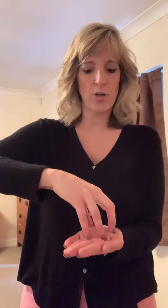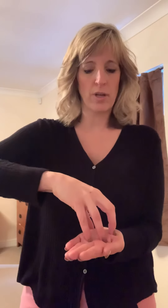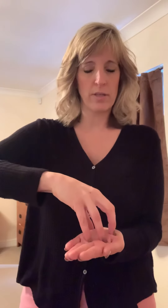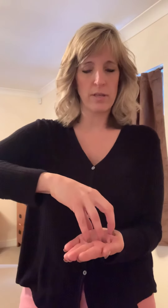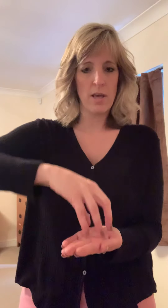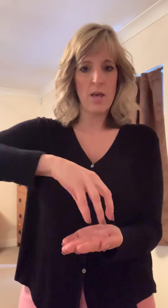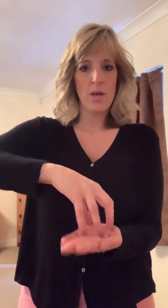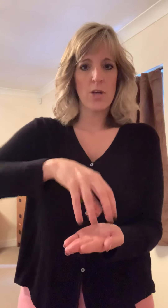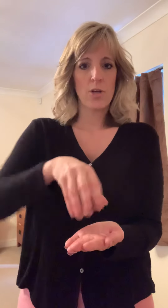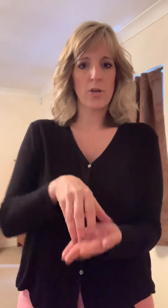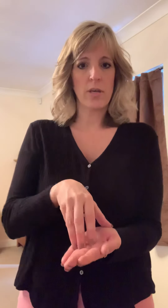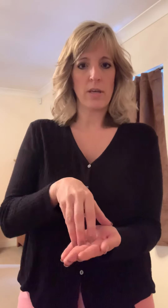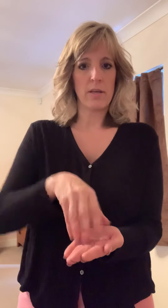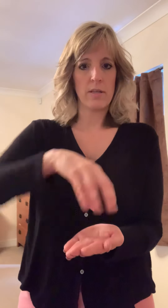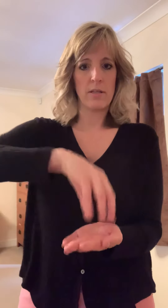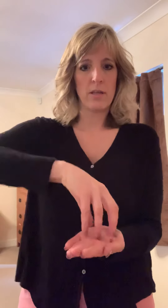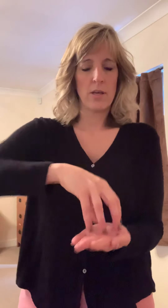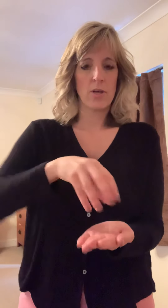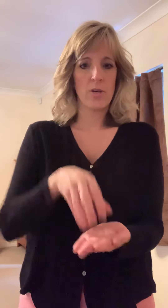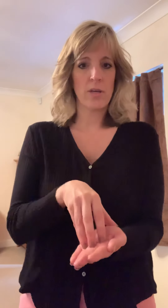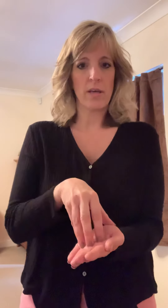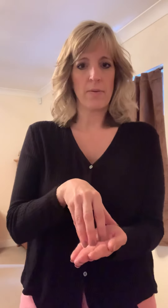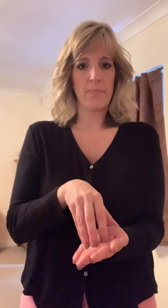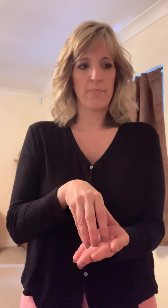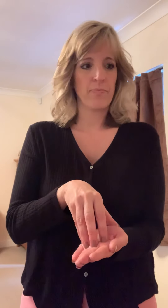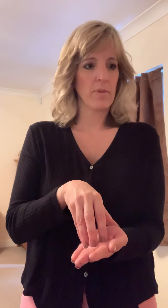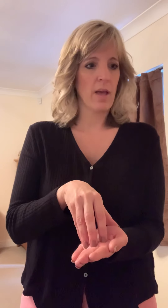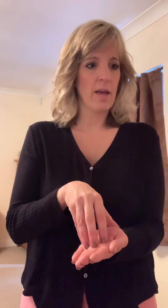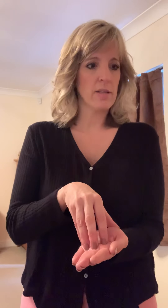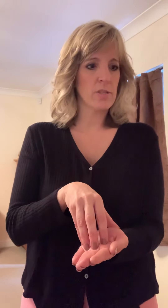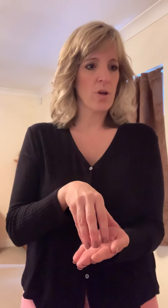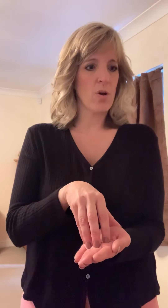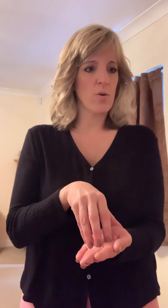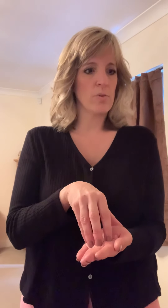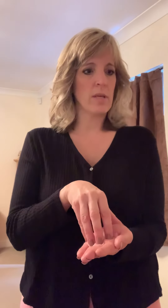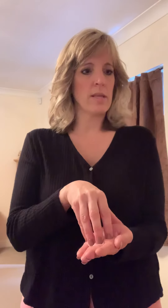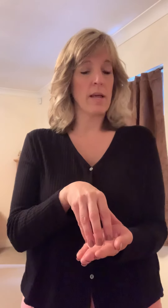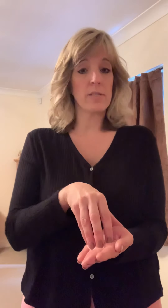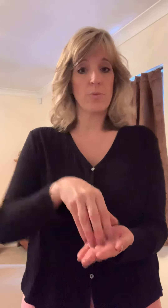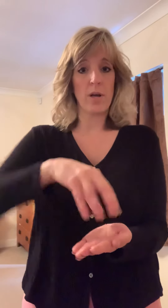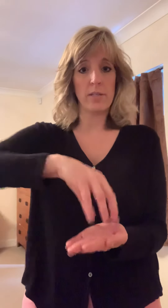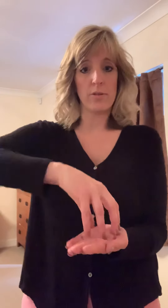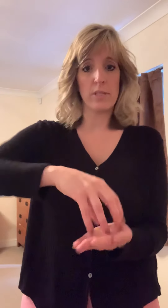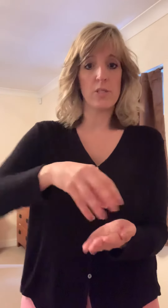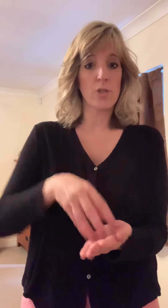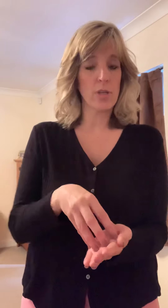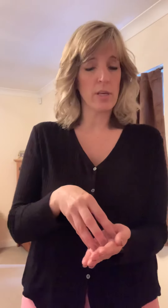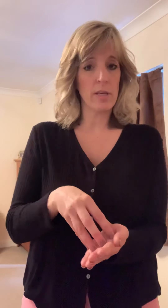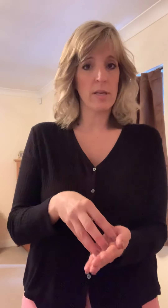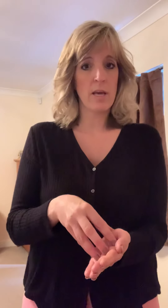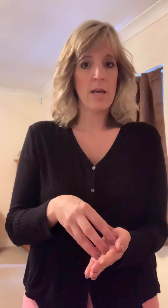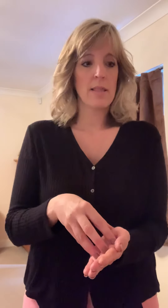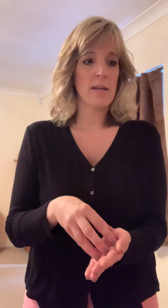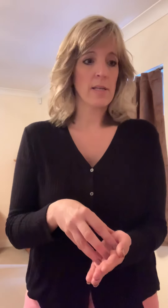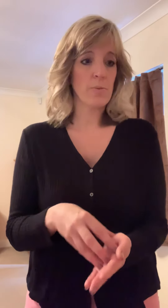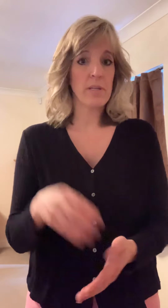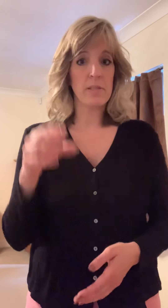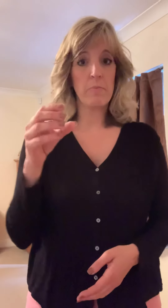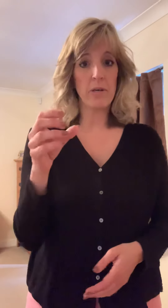it. Cookie, cookie. Okay, so then the next one, so this is cookie. The next one is milk.